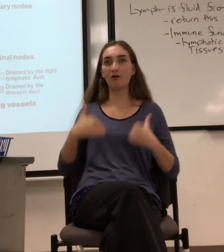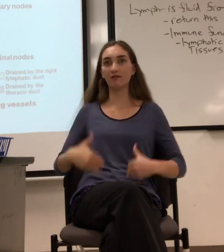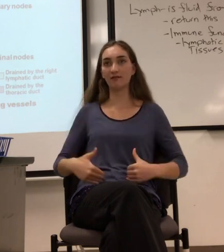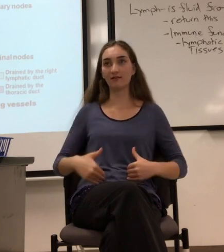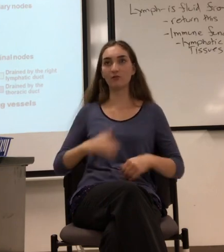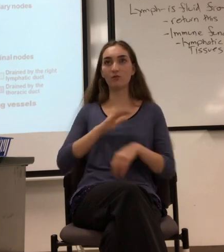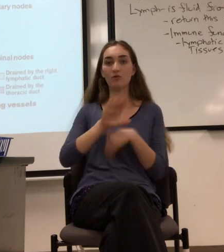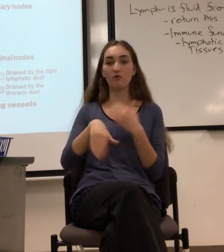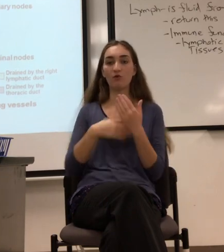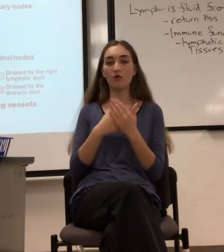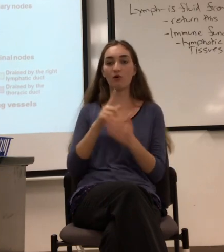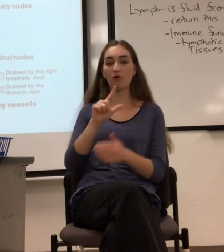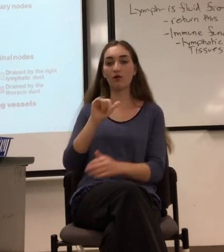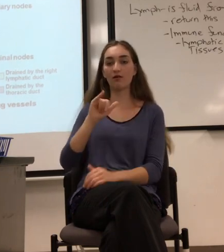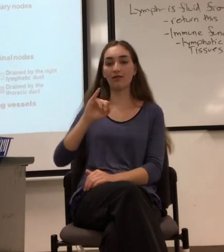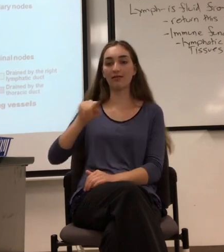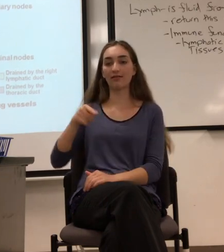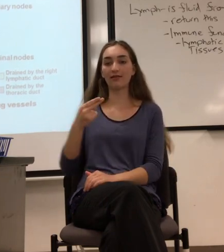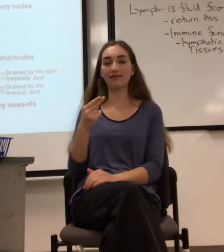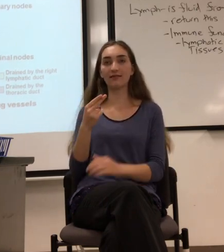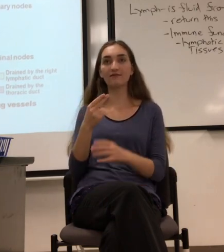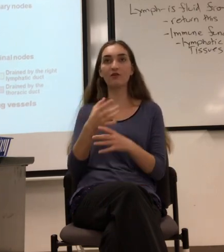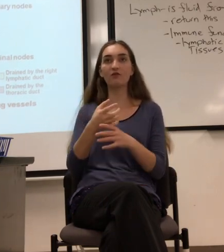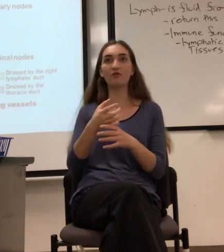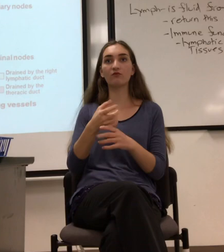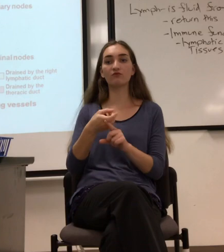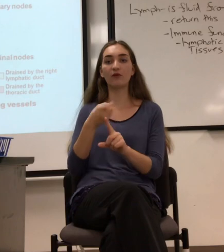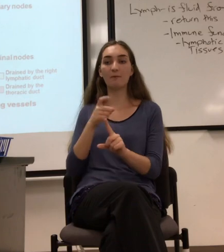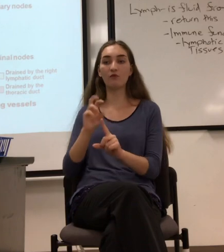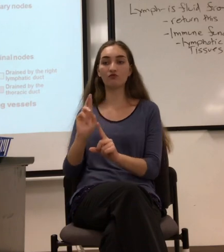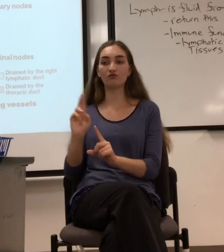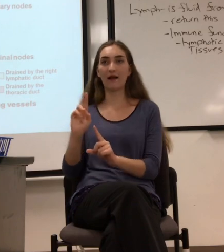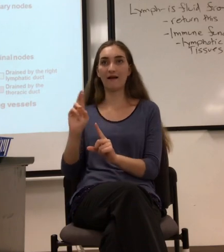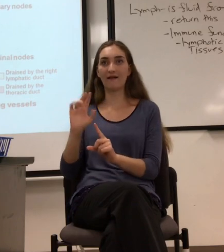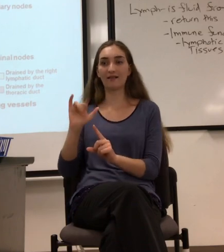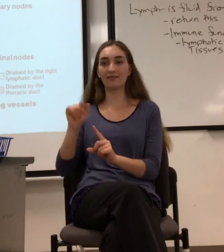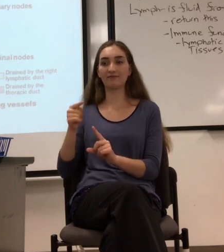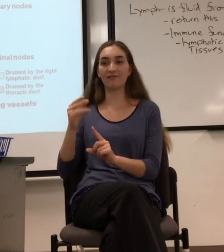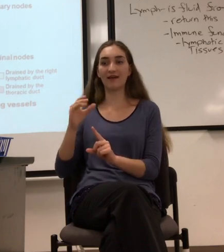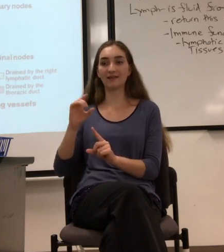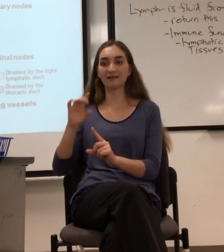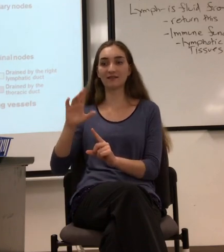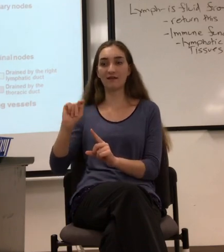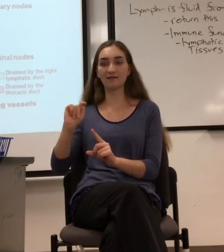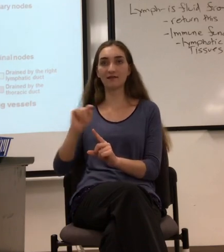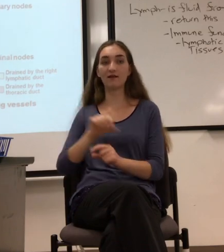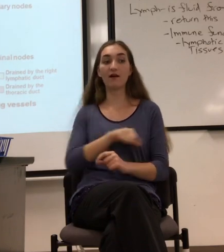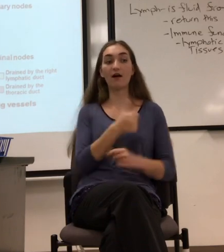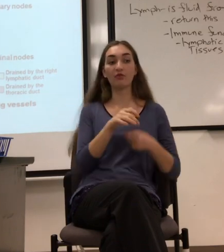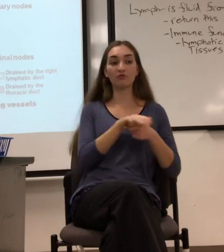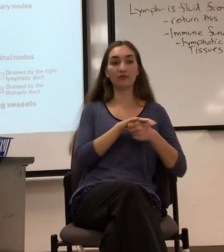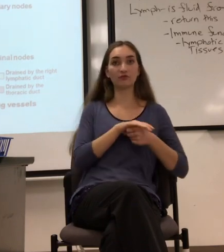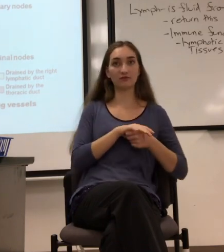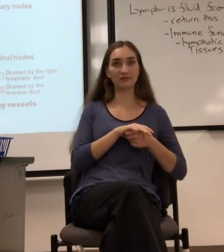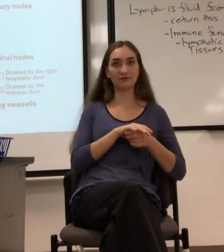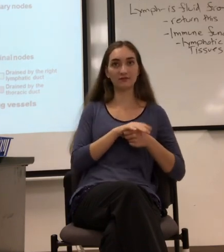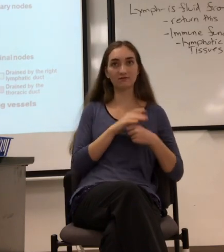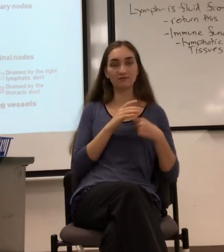lymph received by right lymphatic duct into this venous angle here. All other regions are